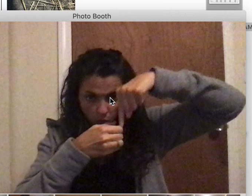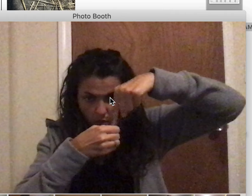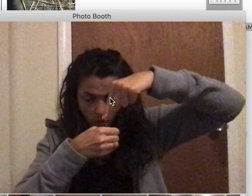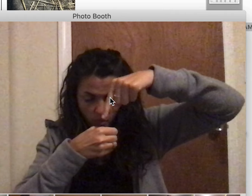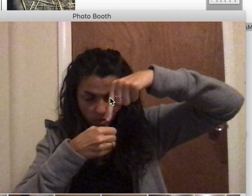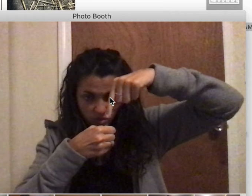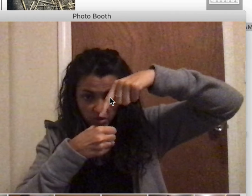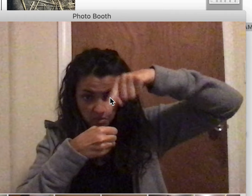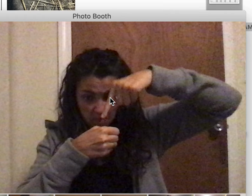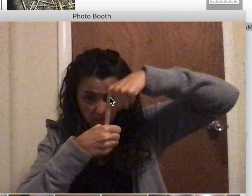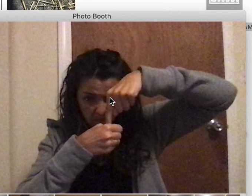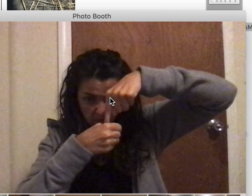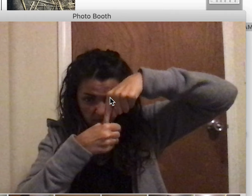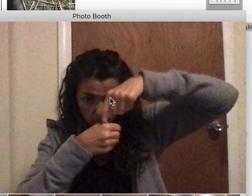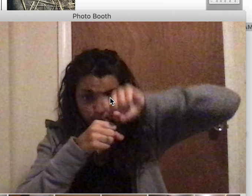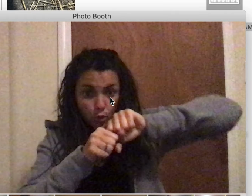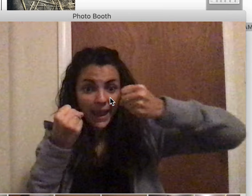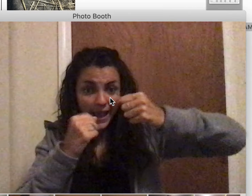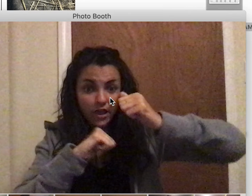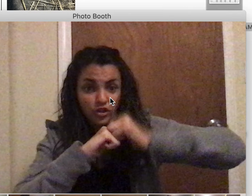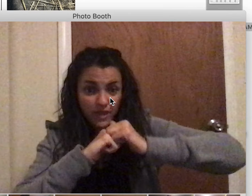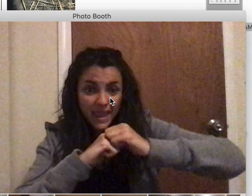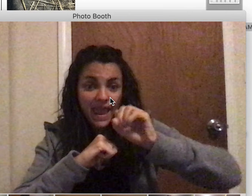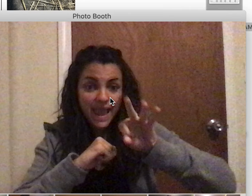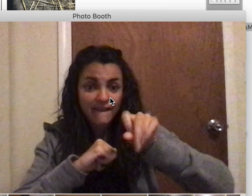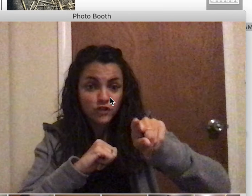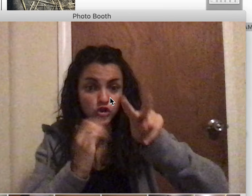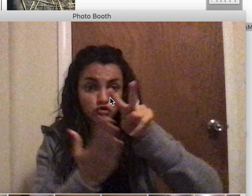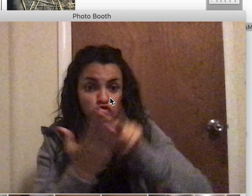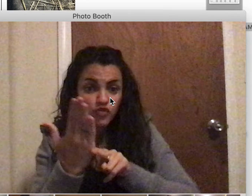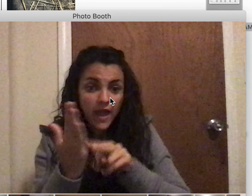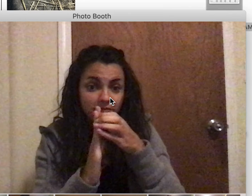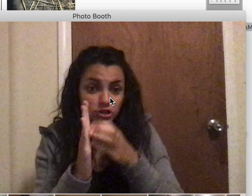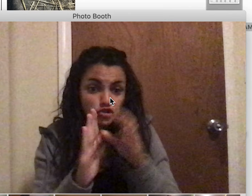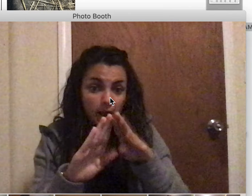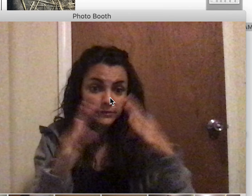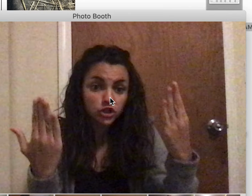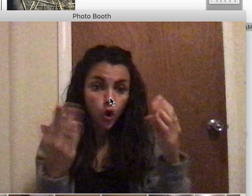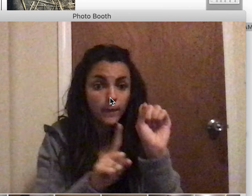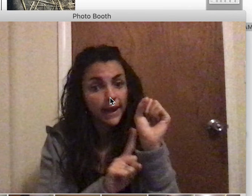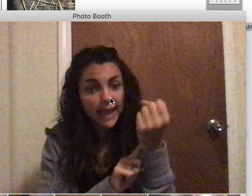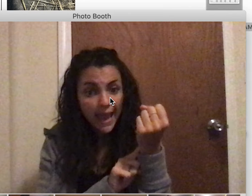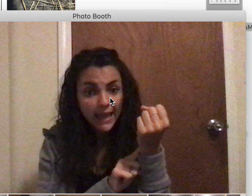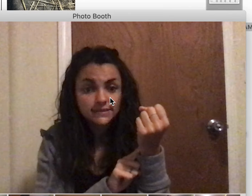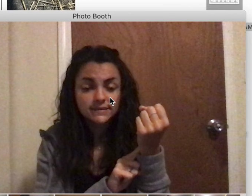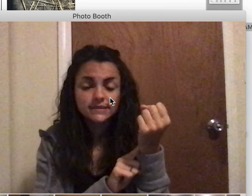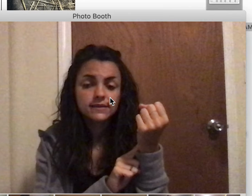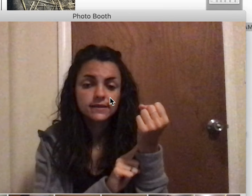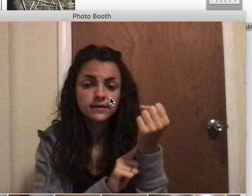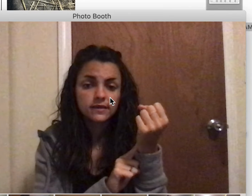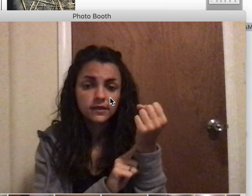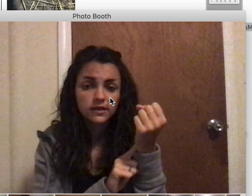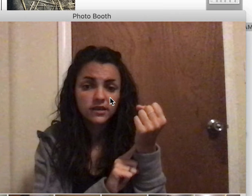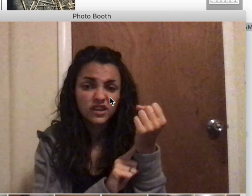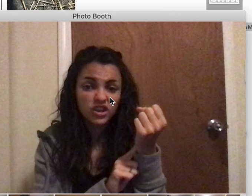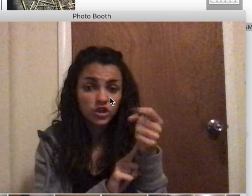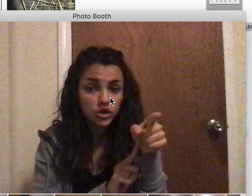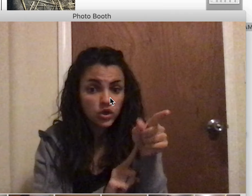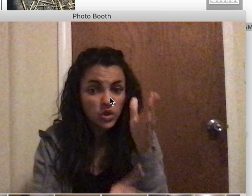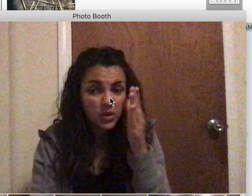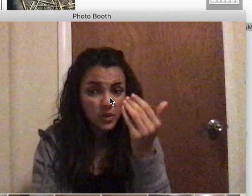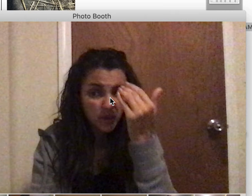the rock. And if you read the chapter opening case, you would find out that would lead to